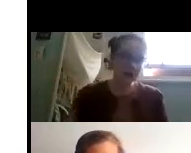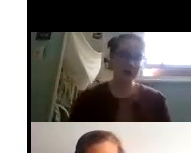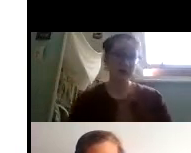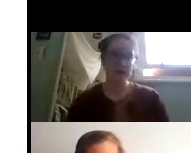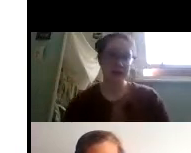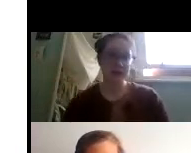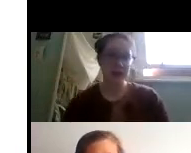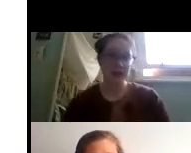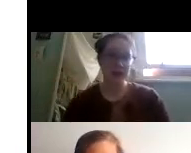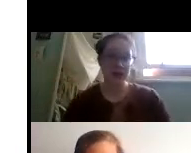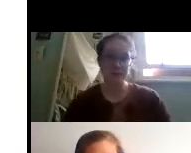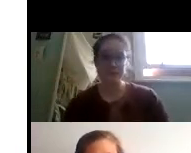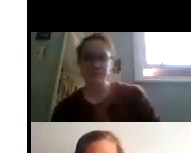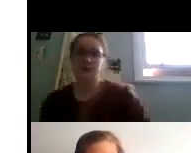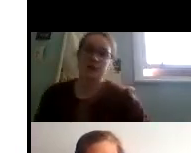why.